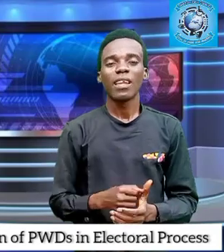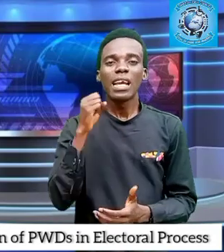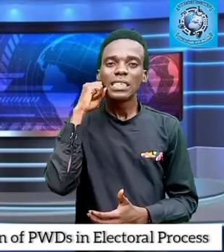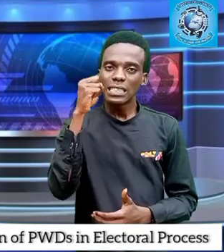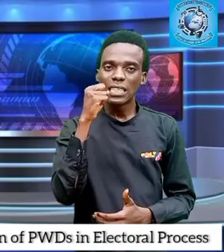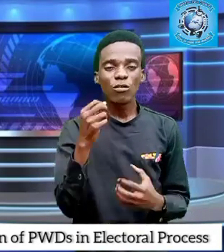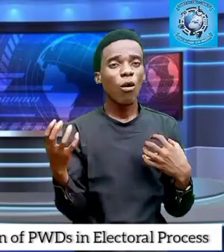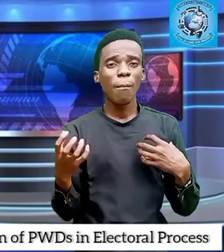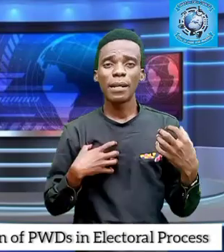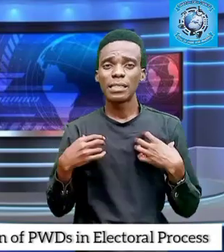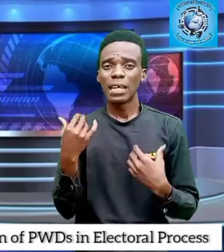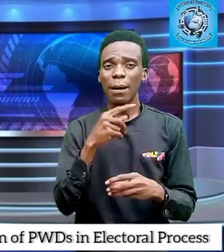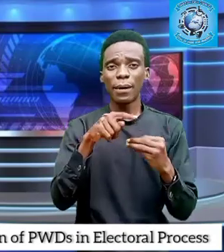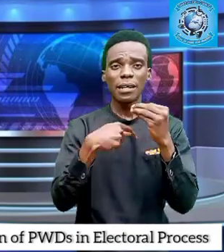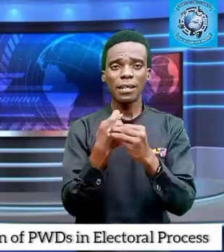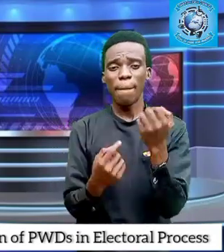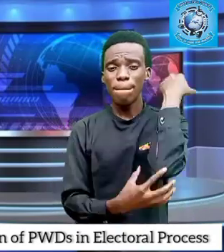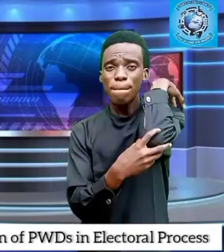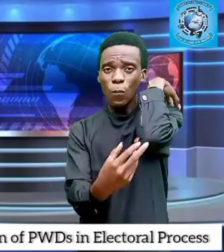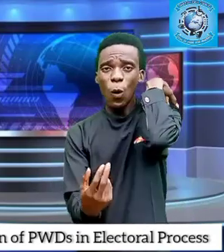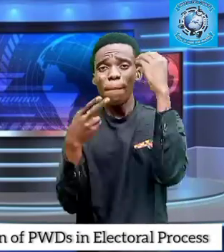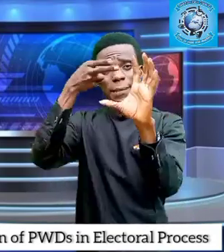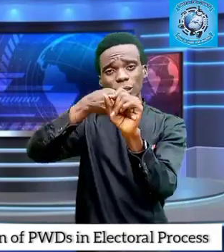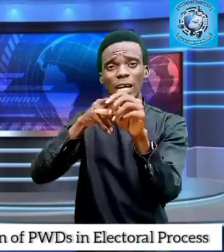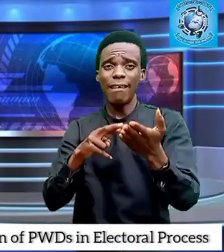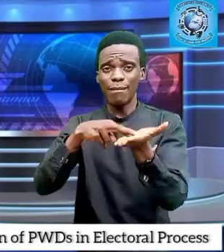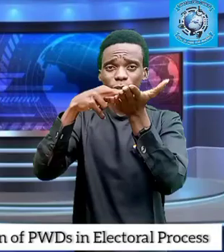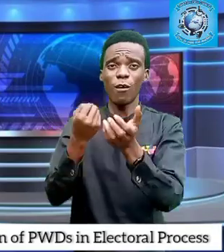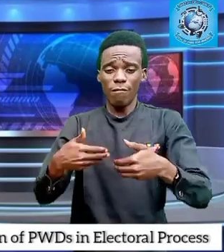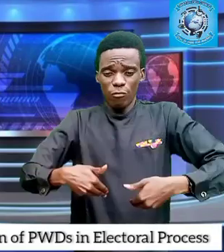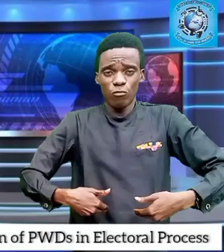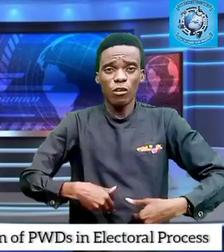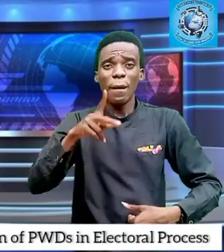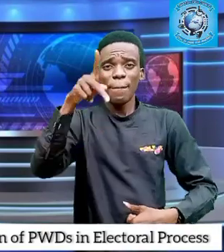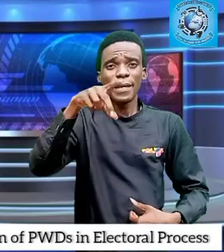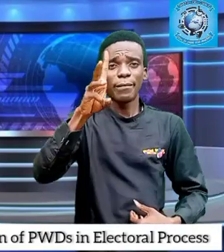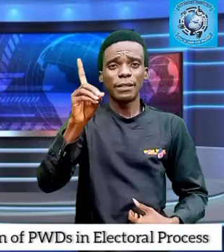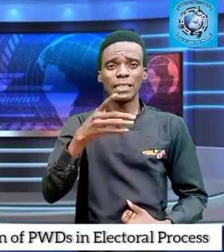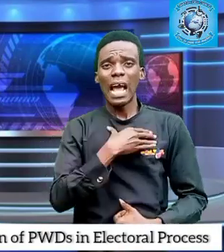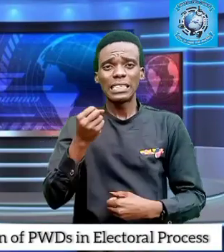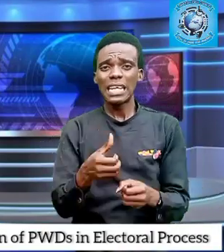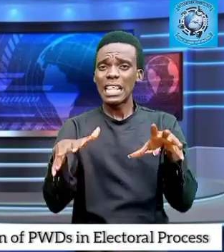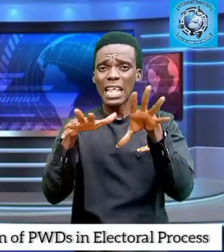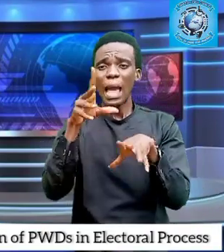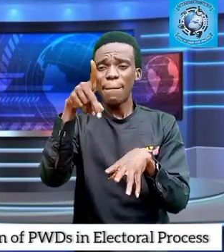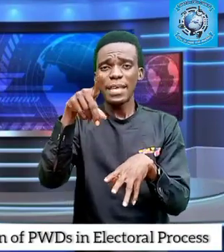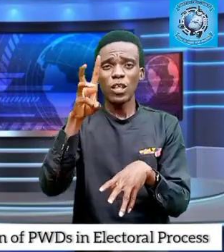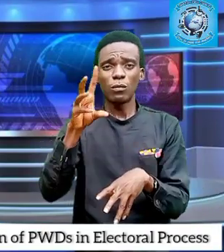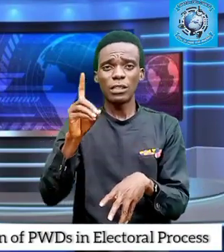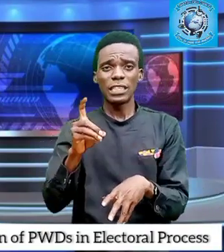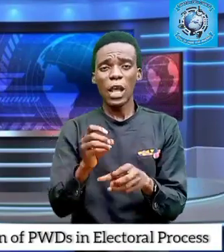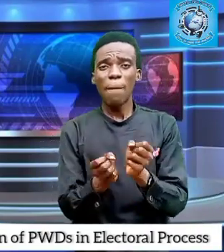AUTA laments the poor participation and representation of youth, PWDs, and the entire